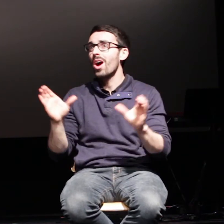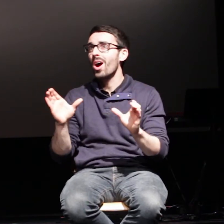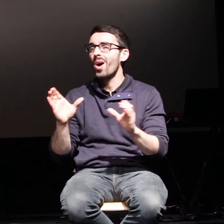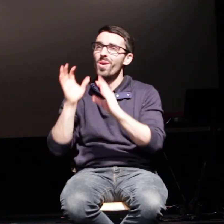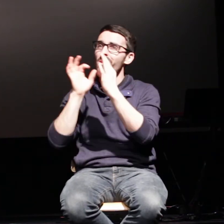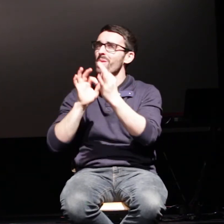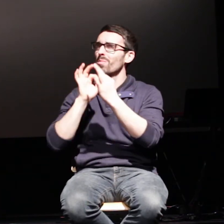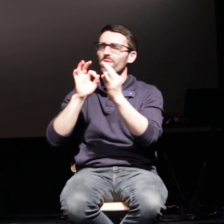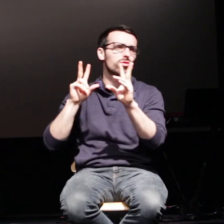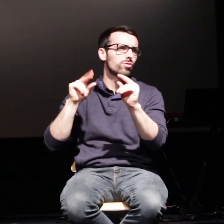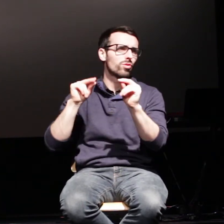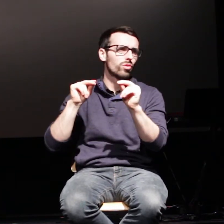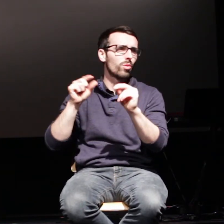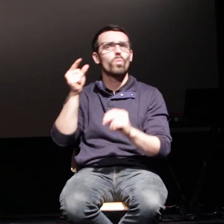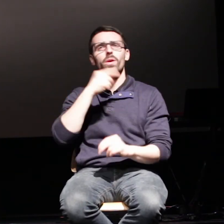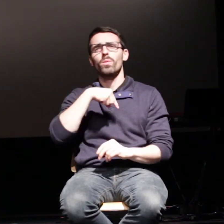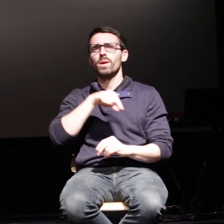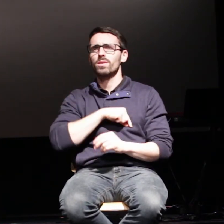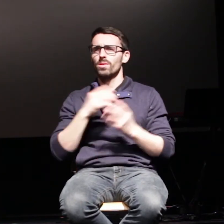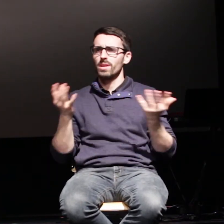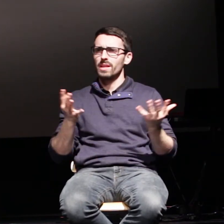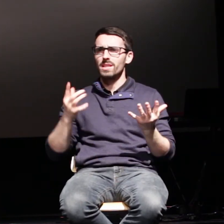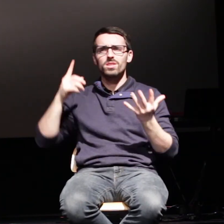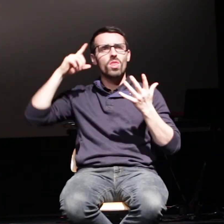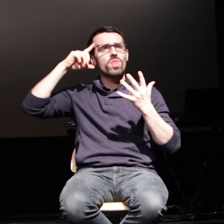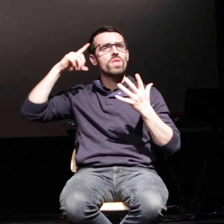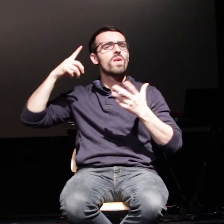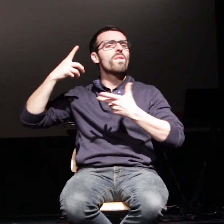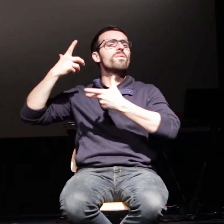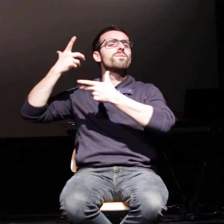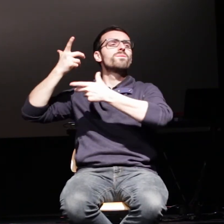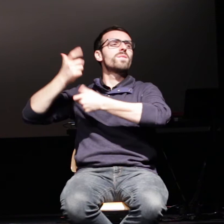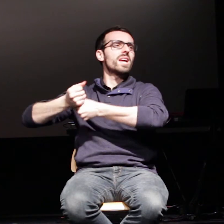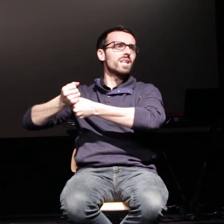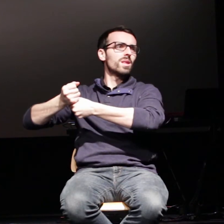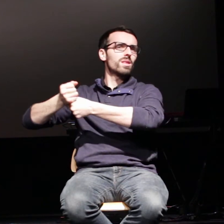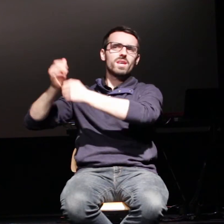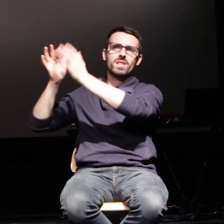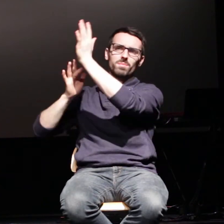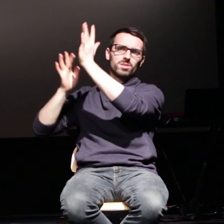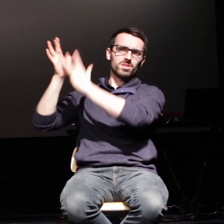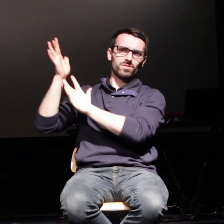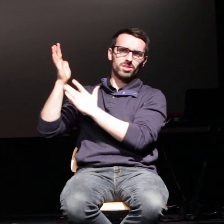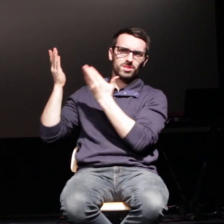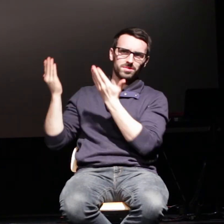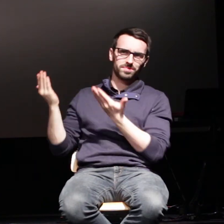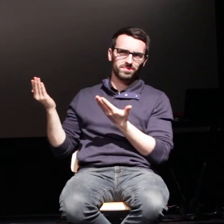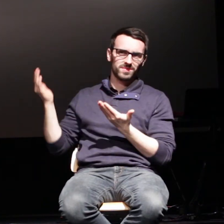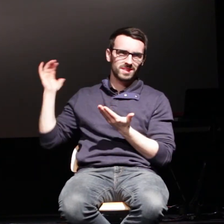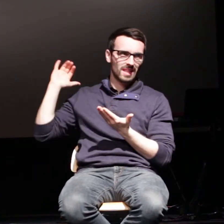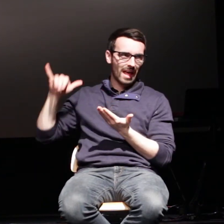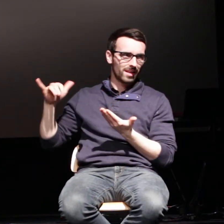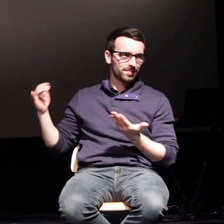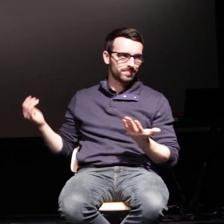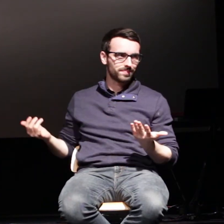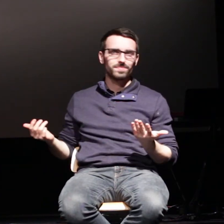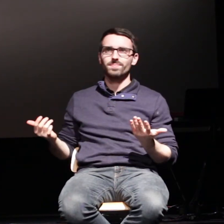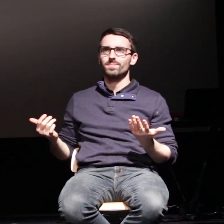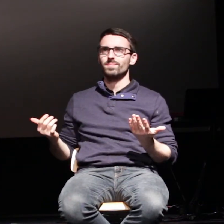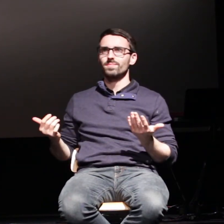qualifies you is your faith in the person of Jesus. That's what qualifies you to be a part of this new Israel.